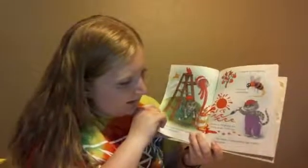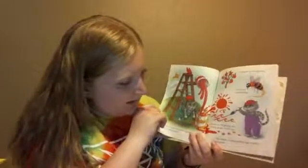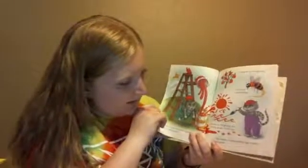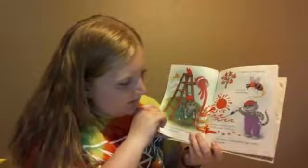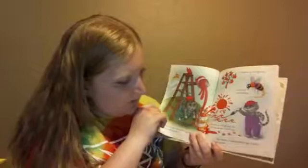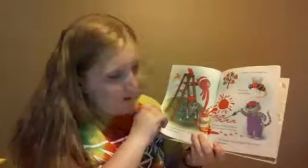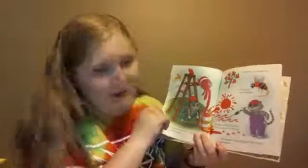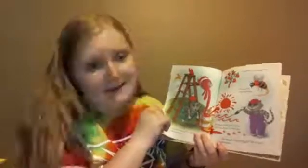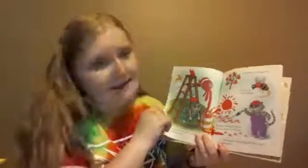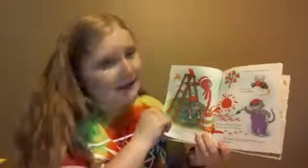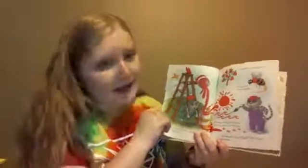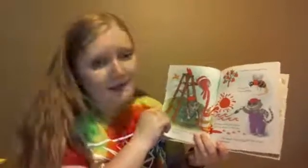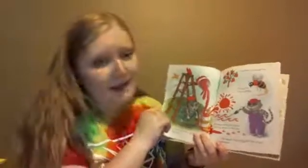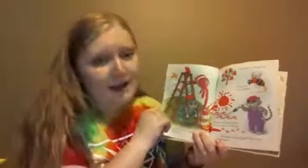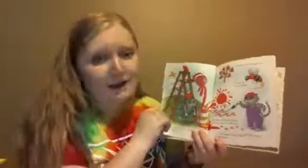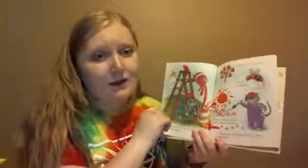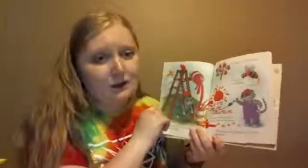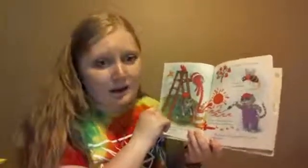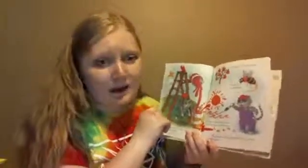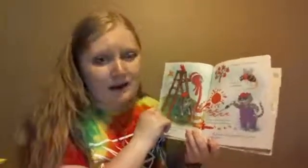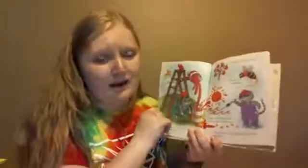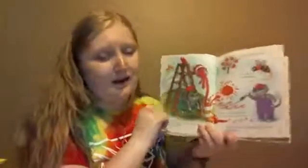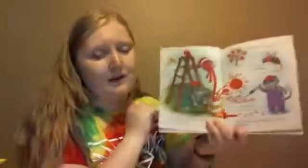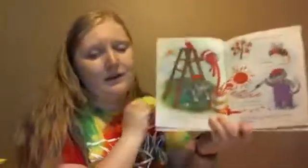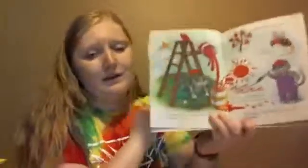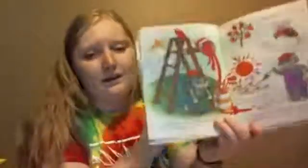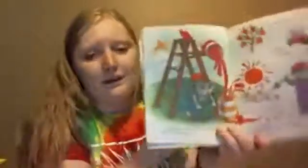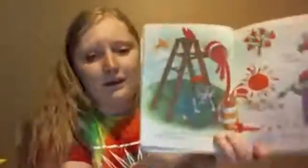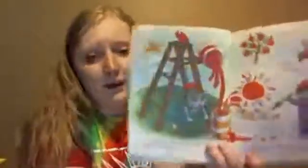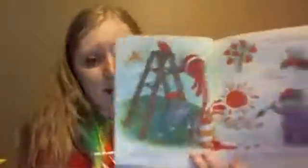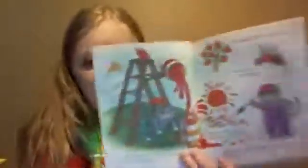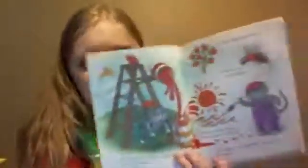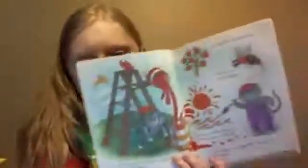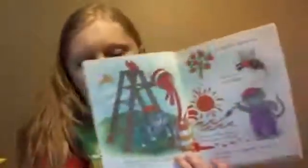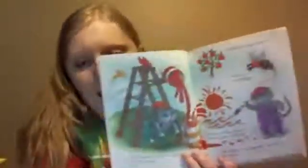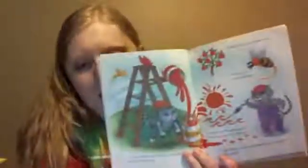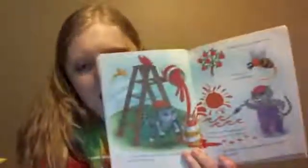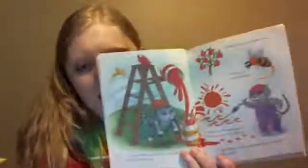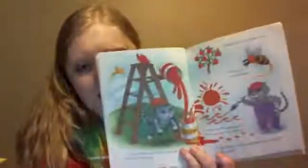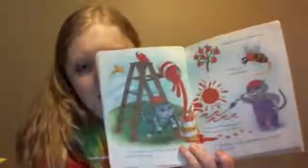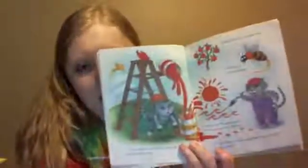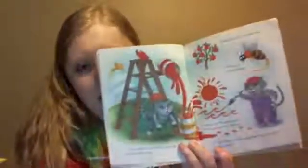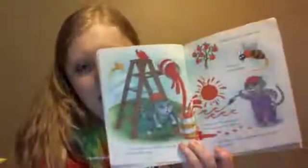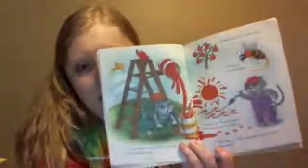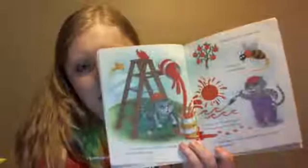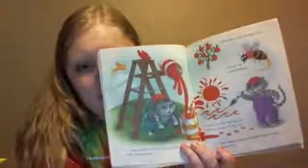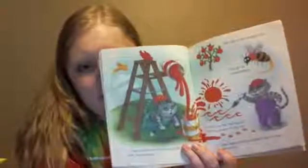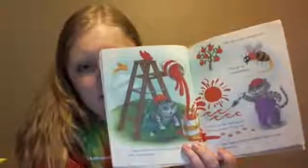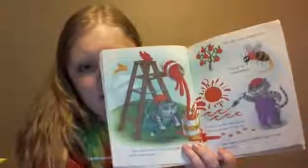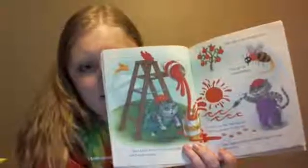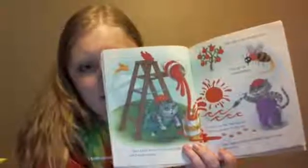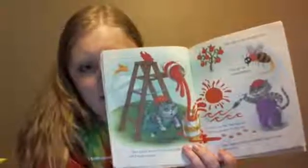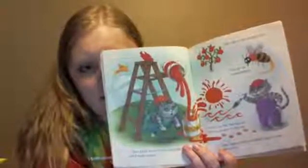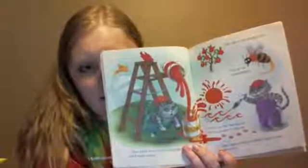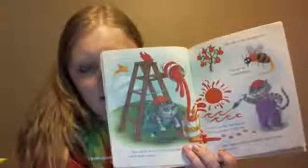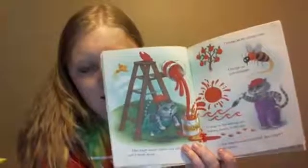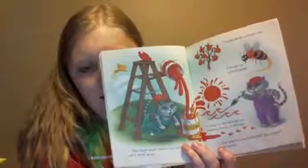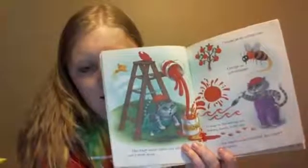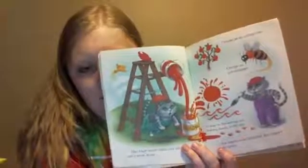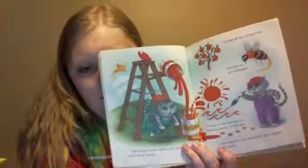delighted, but it didn't make green. They're so happy that they have orange, but they're so sad they